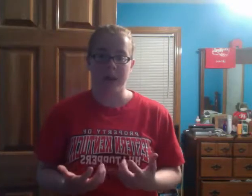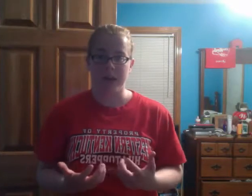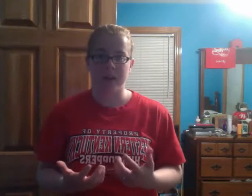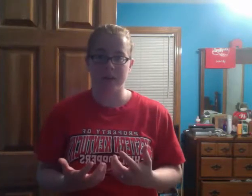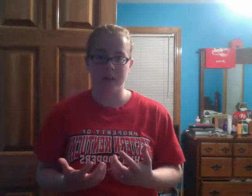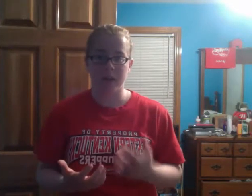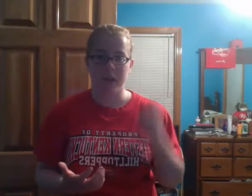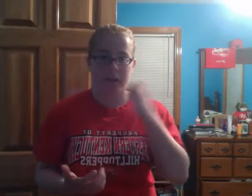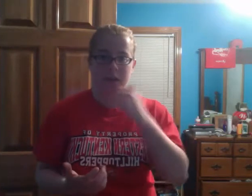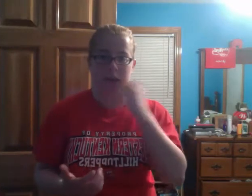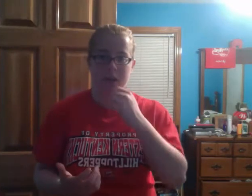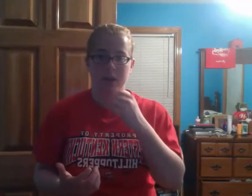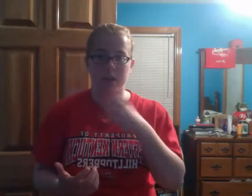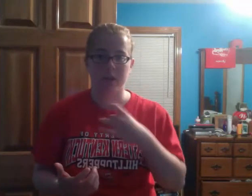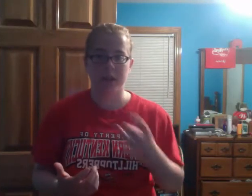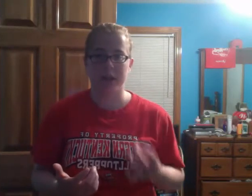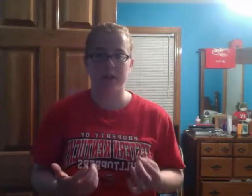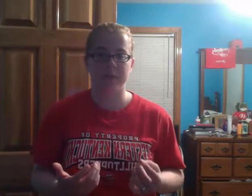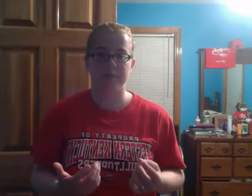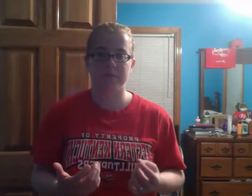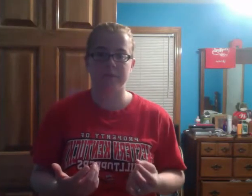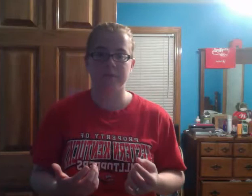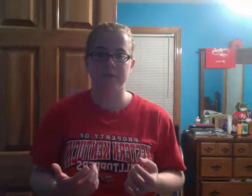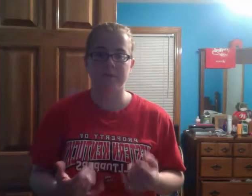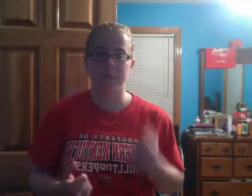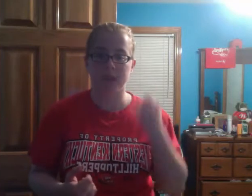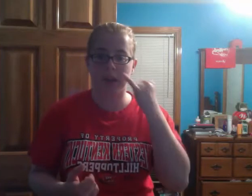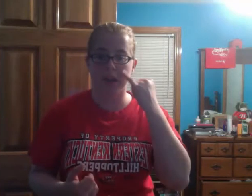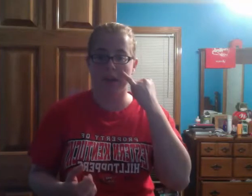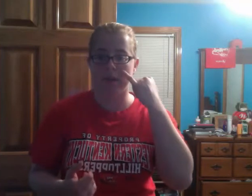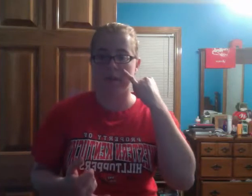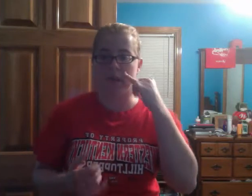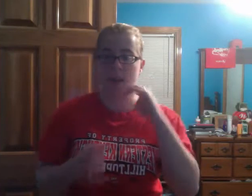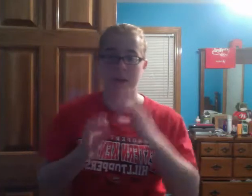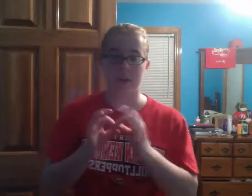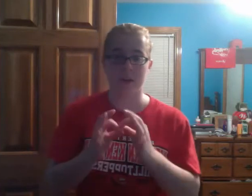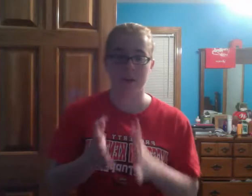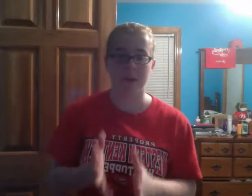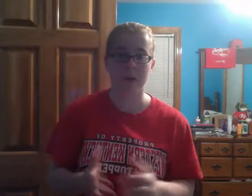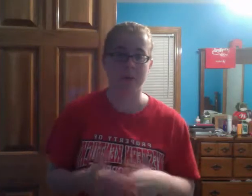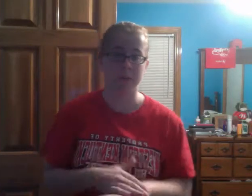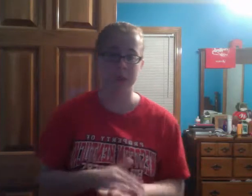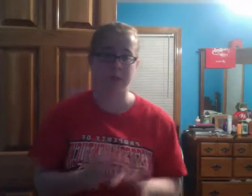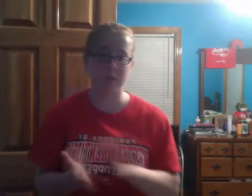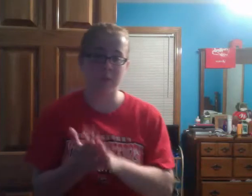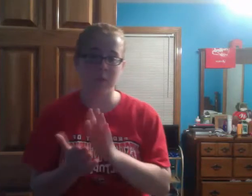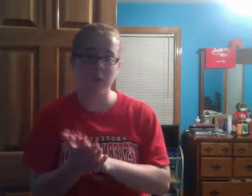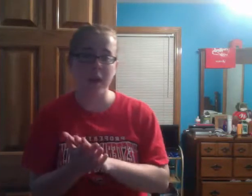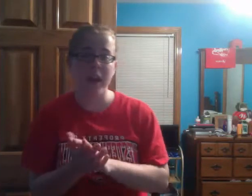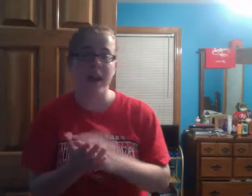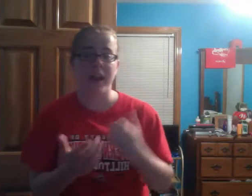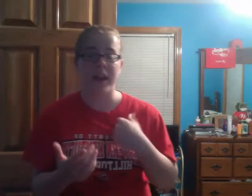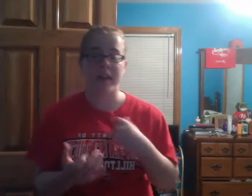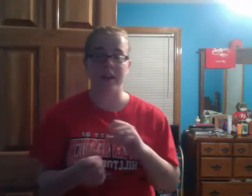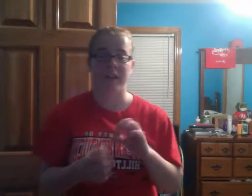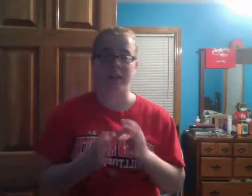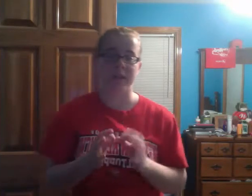impacts every day. Like, if an interpreter was in a school and had to